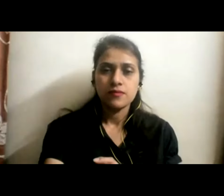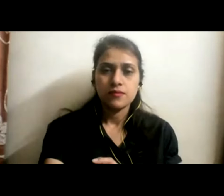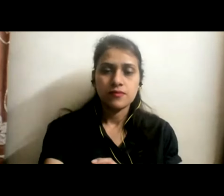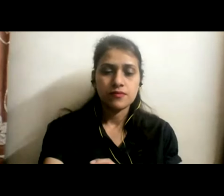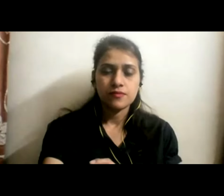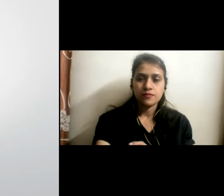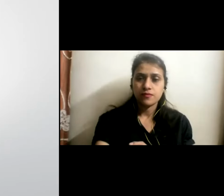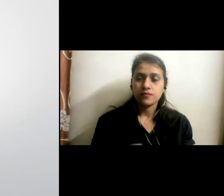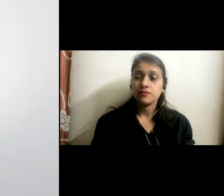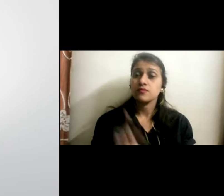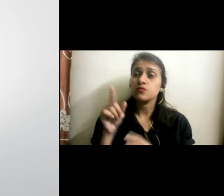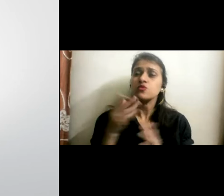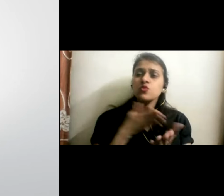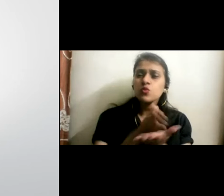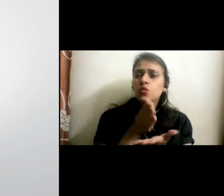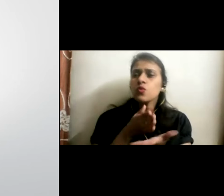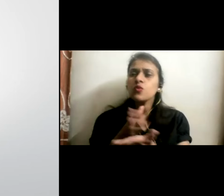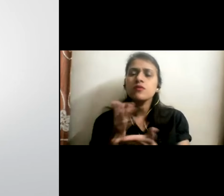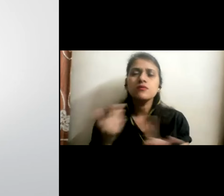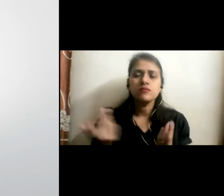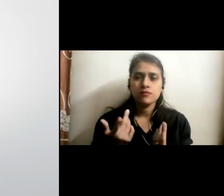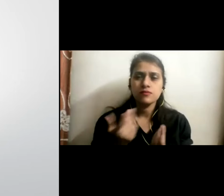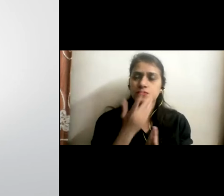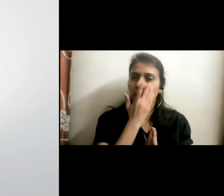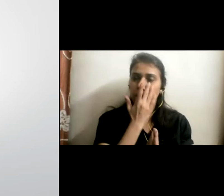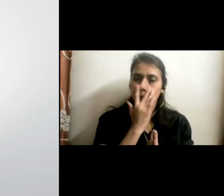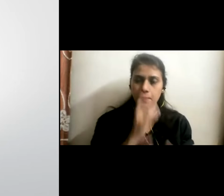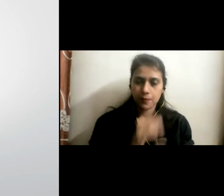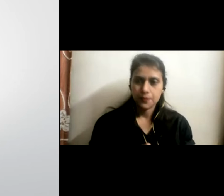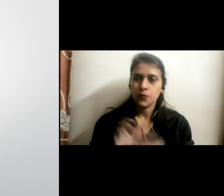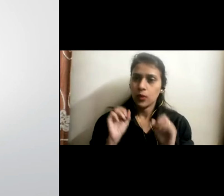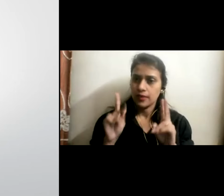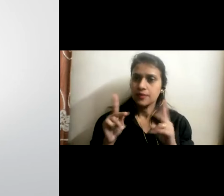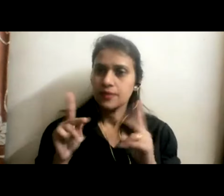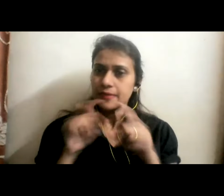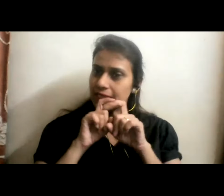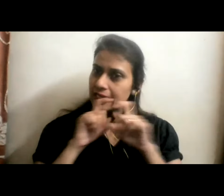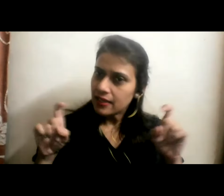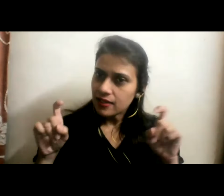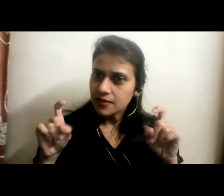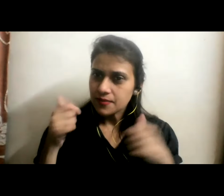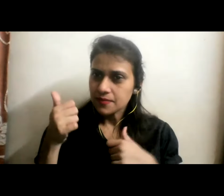shape what methods or tools you choose. Okay, I hope it's clear.